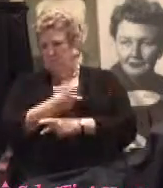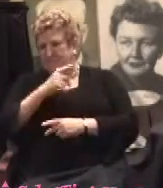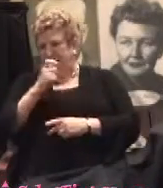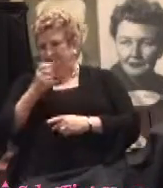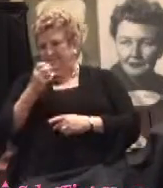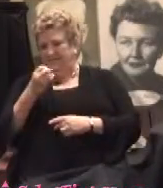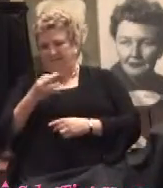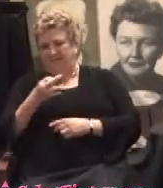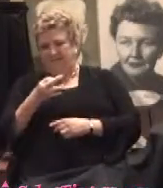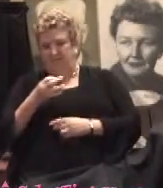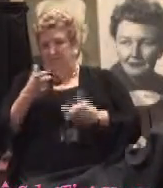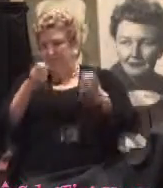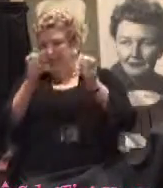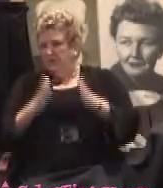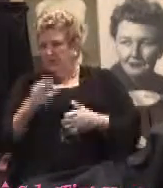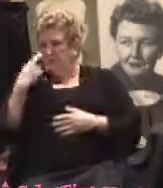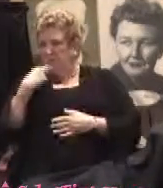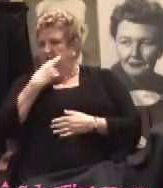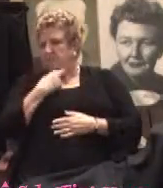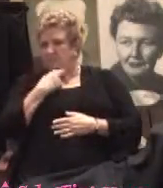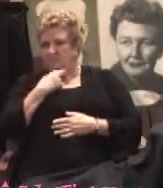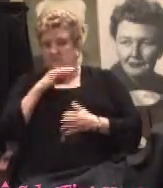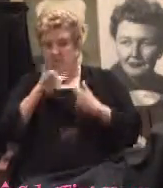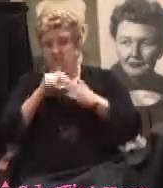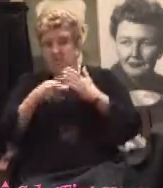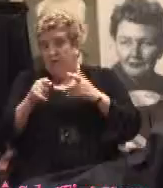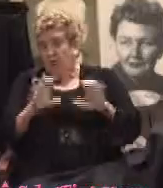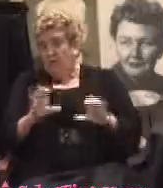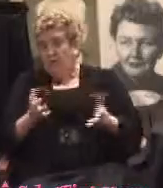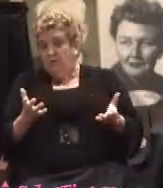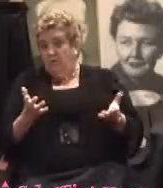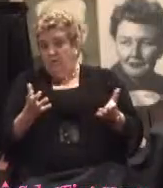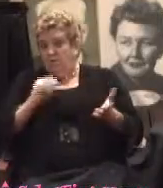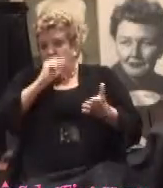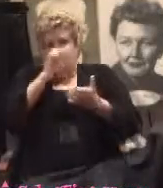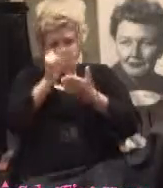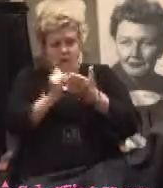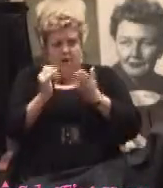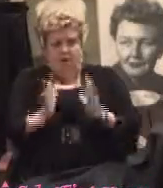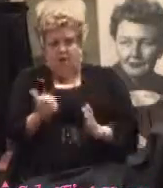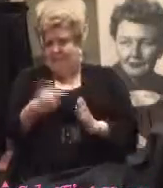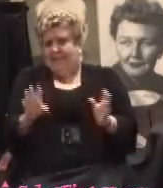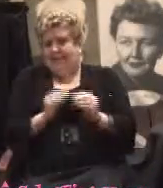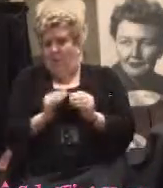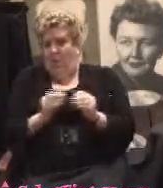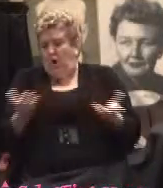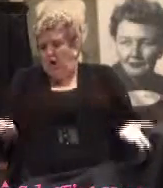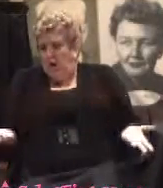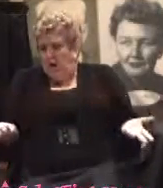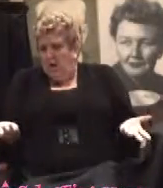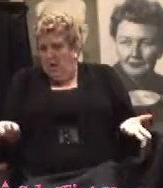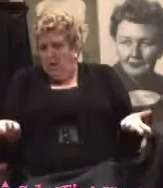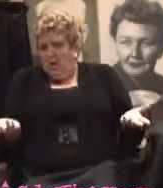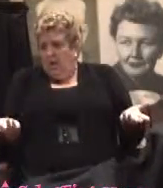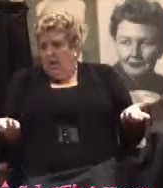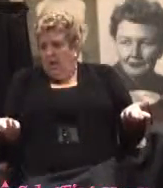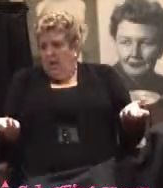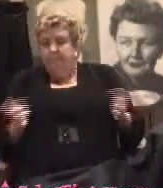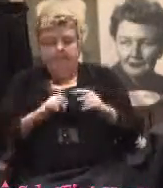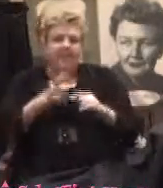manager, you're a restaurant manager. You're not an artist anymore. said yes because I needed the money. I